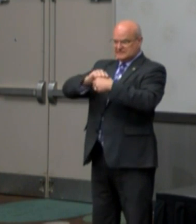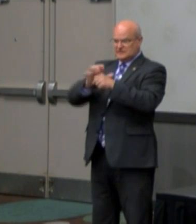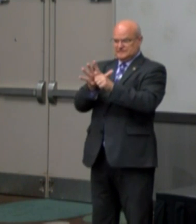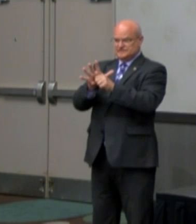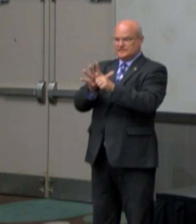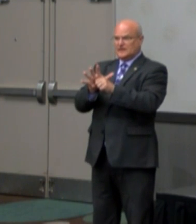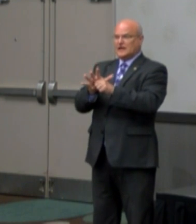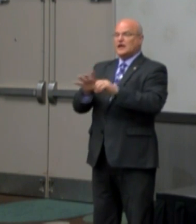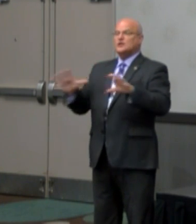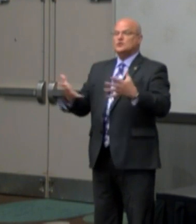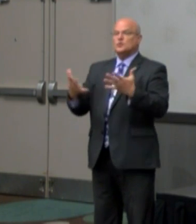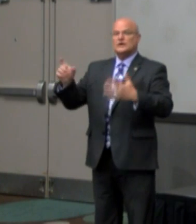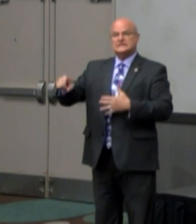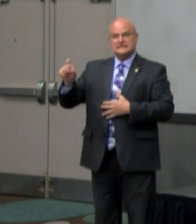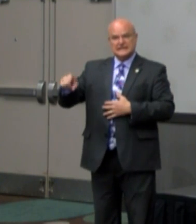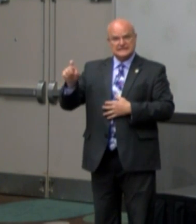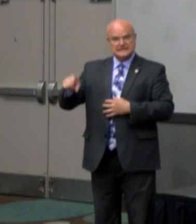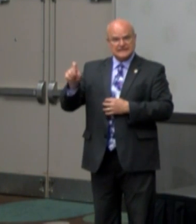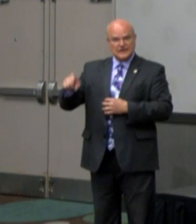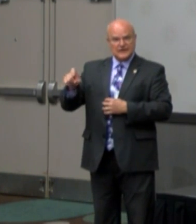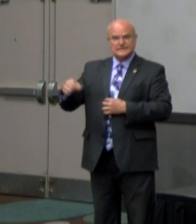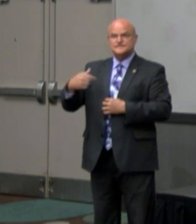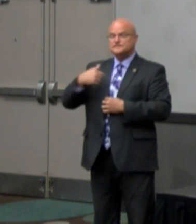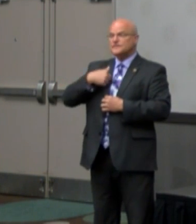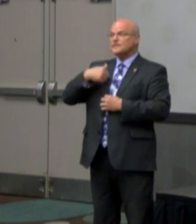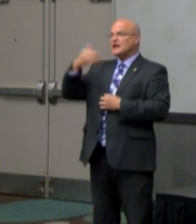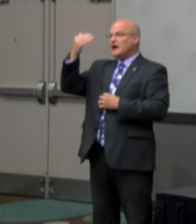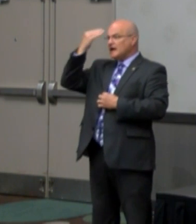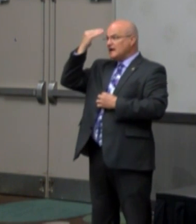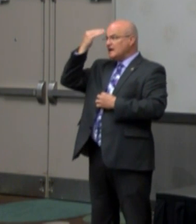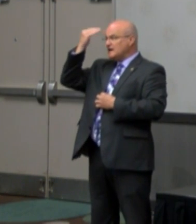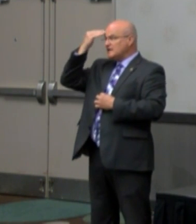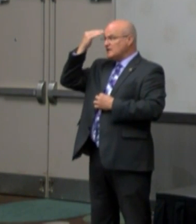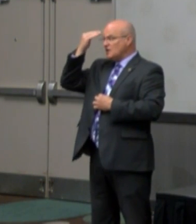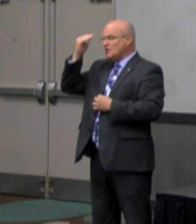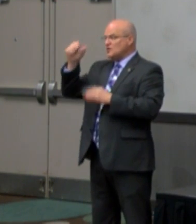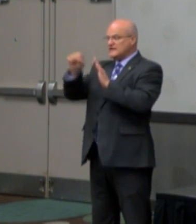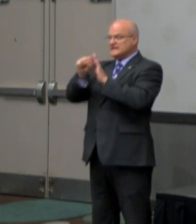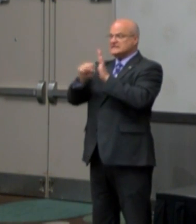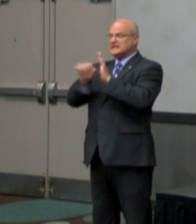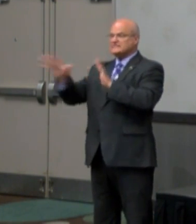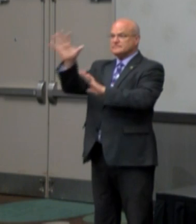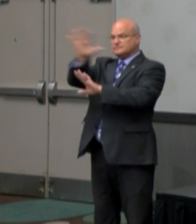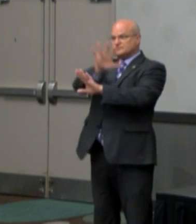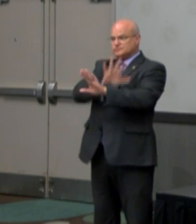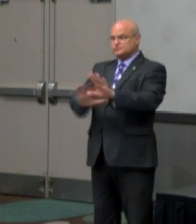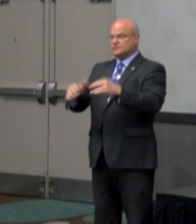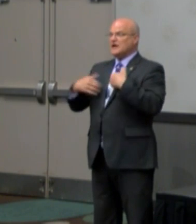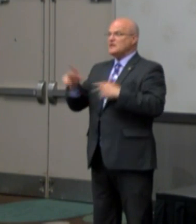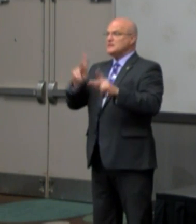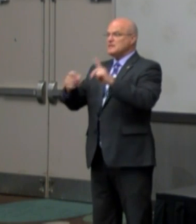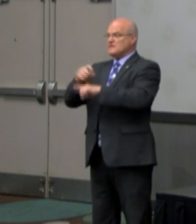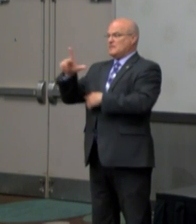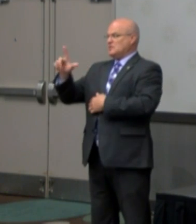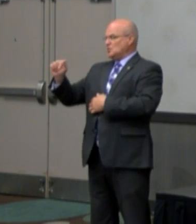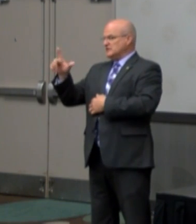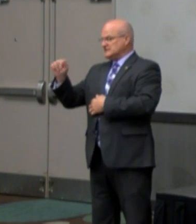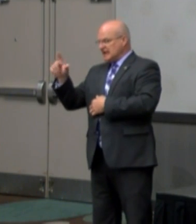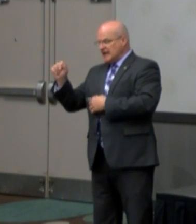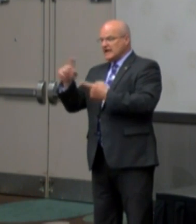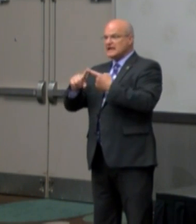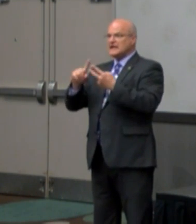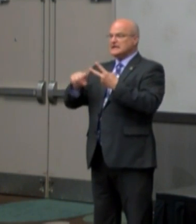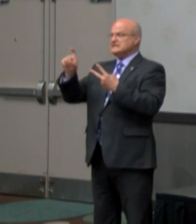is necessary. And I know that in our surrounding states, we have folks from Louisiana